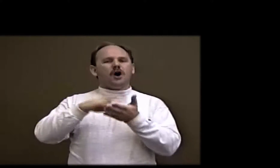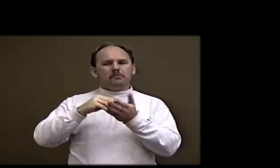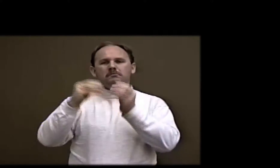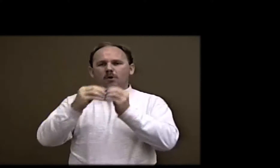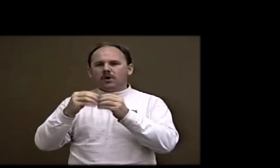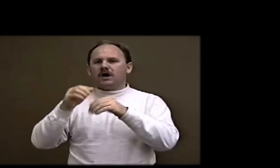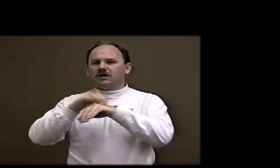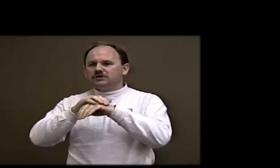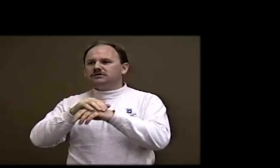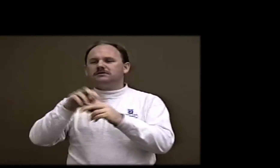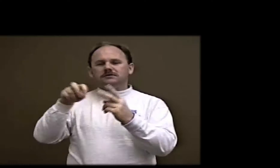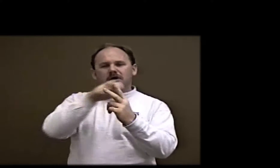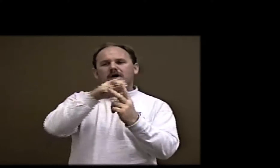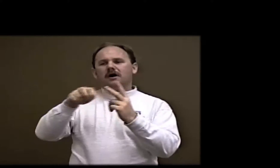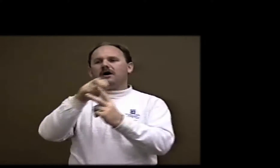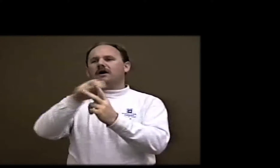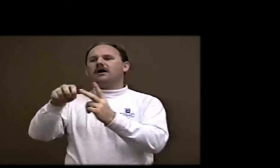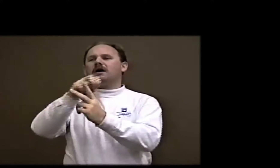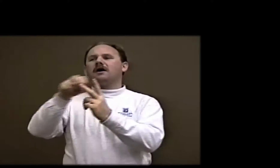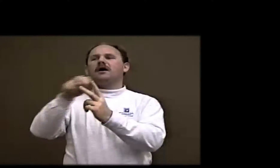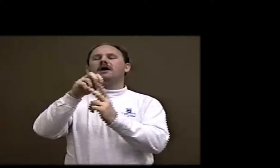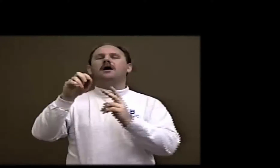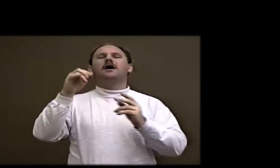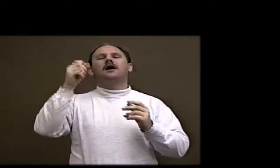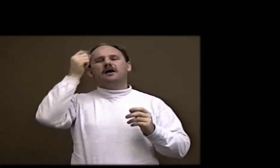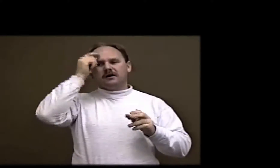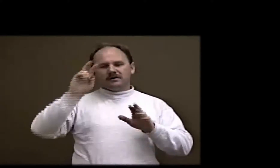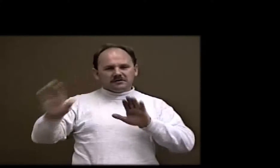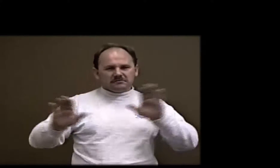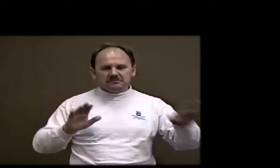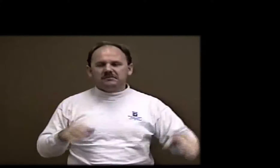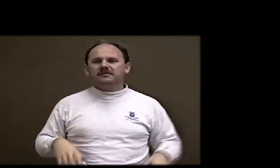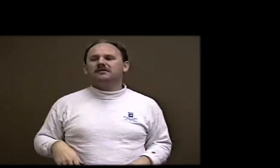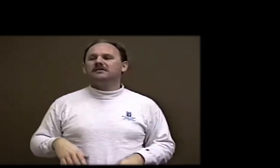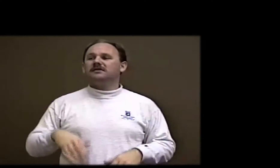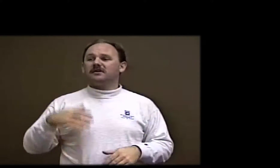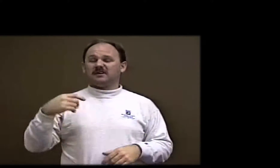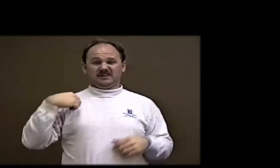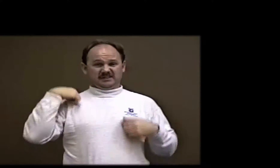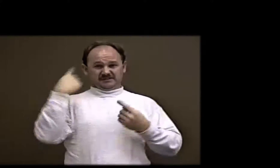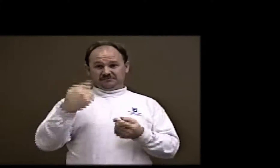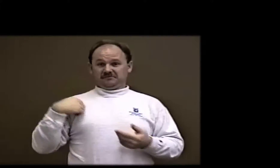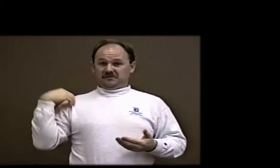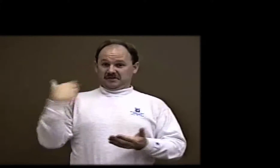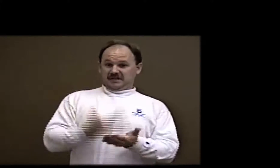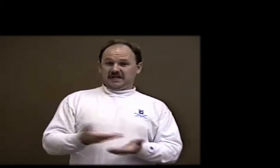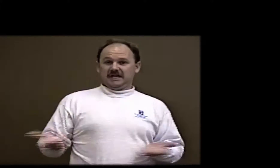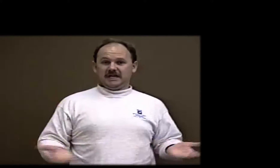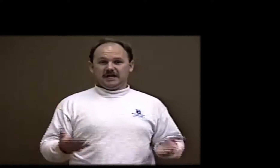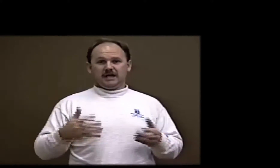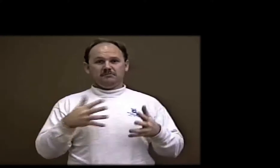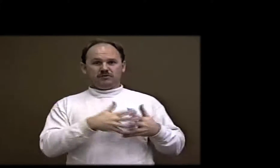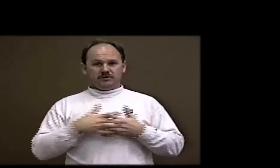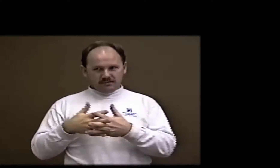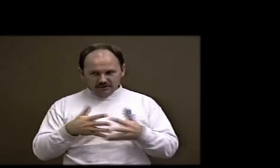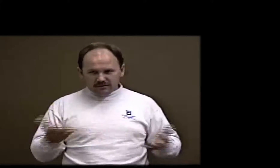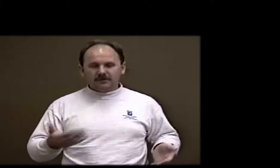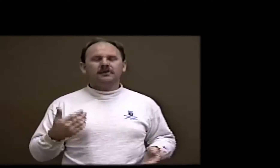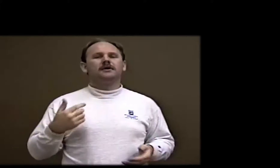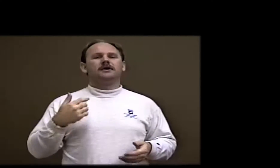I started to understand the difference between the two languages and how they work. Arriving to America, I started learning the